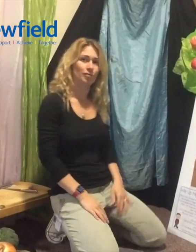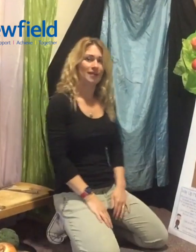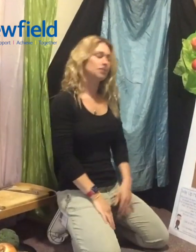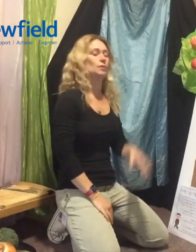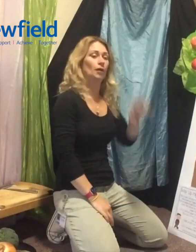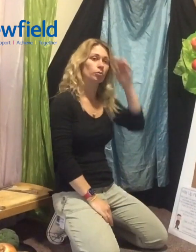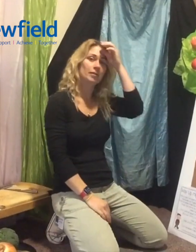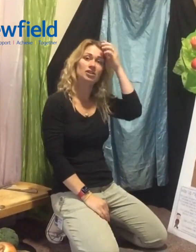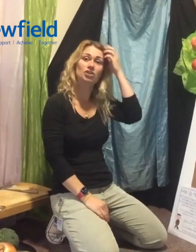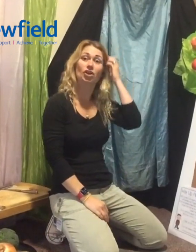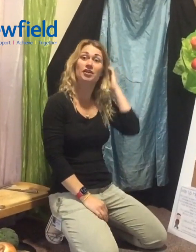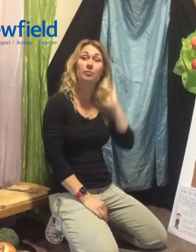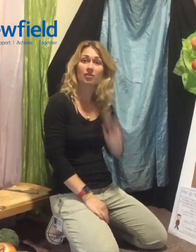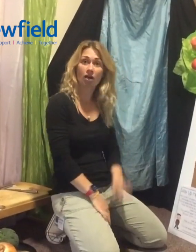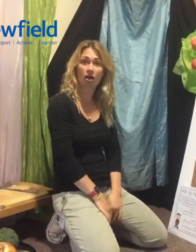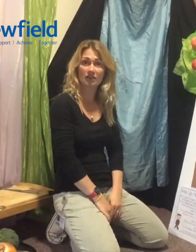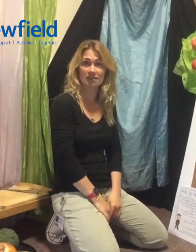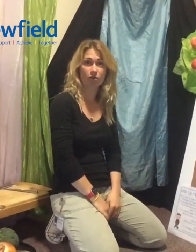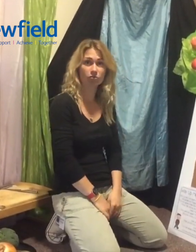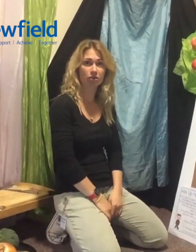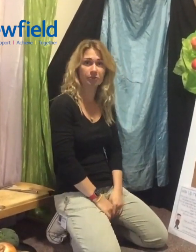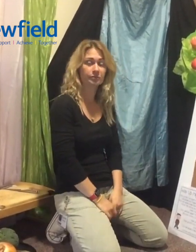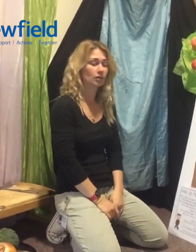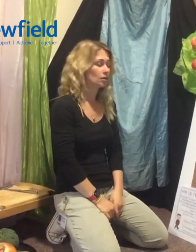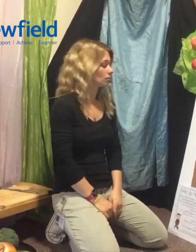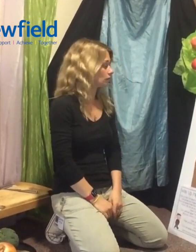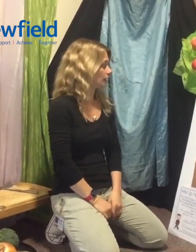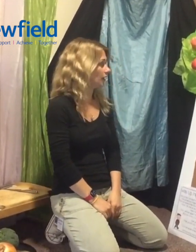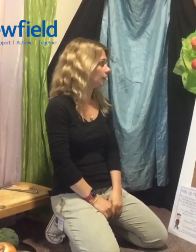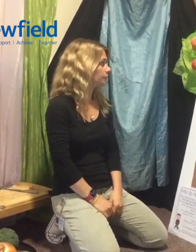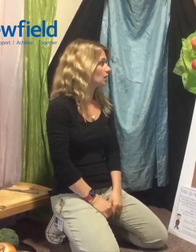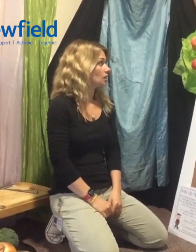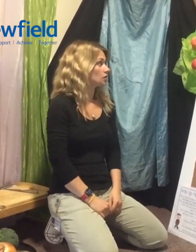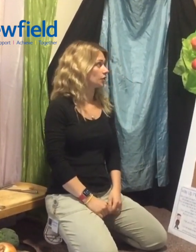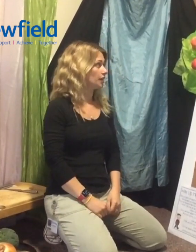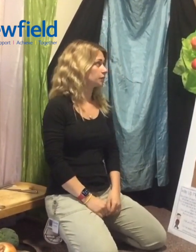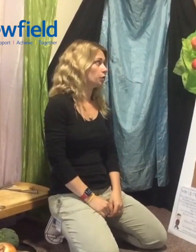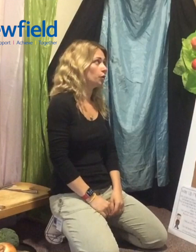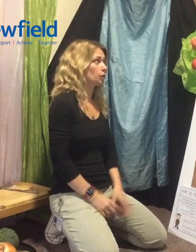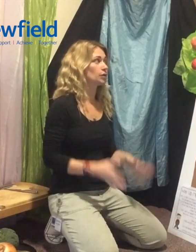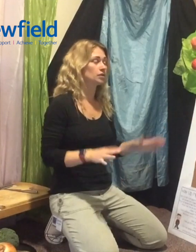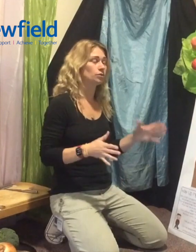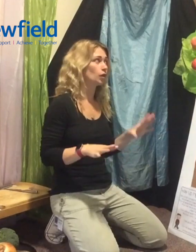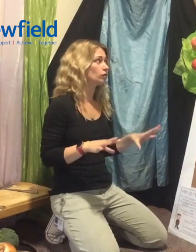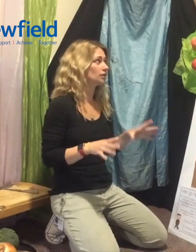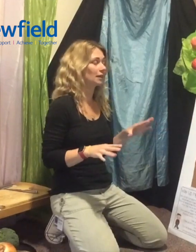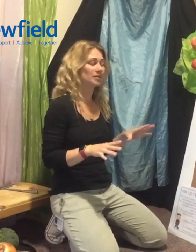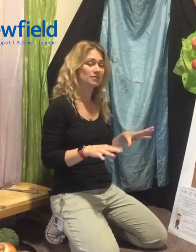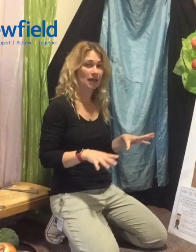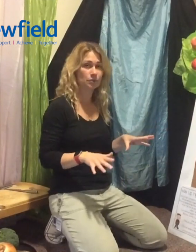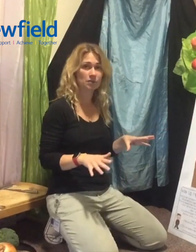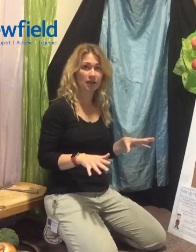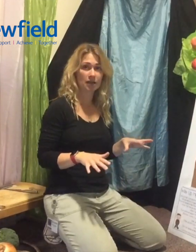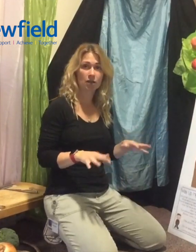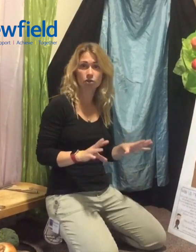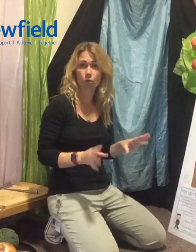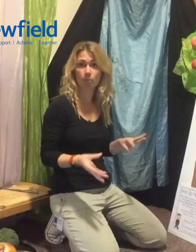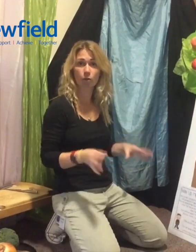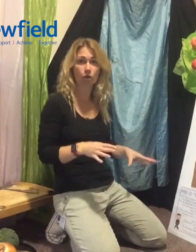Right, so I hope you managed to join in with the harvest song. Okay, so the next one we're going to involve a little bit of counting and number